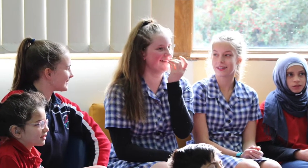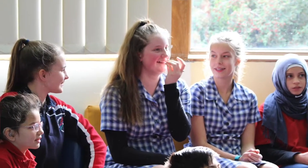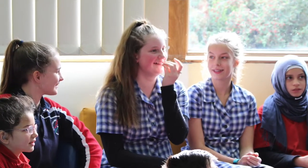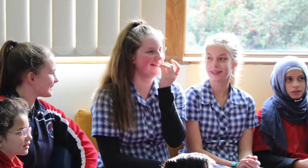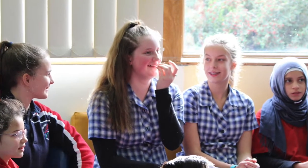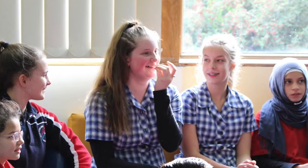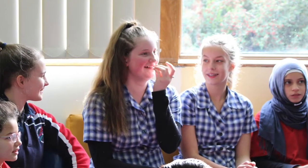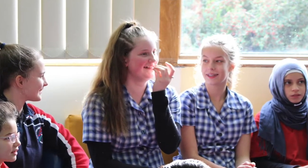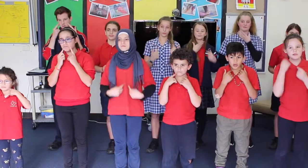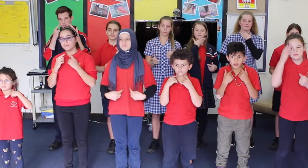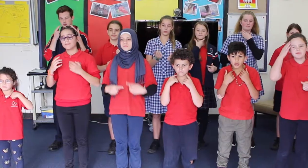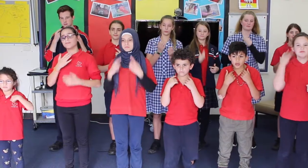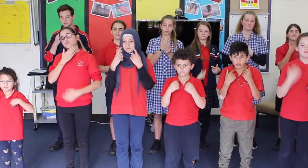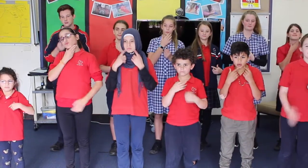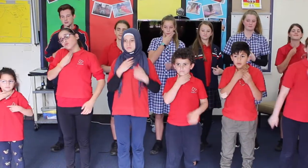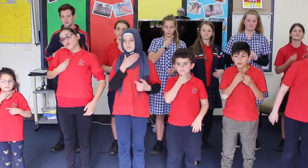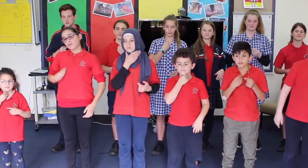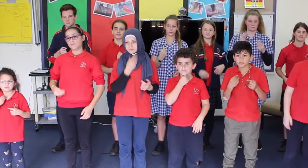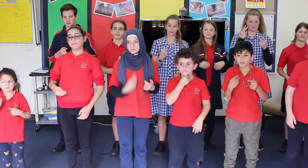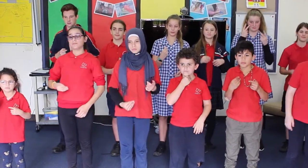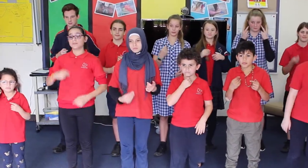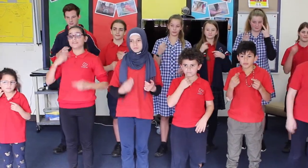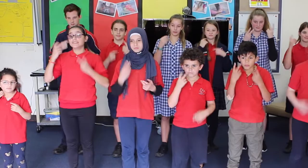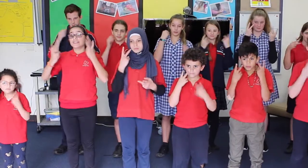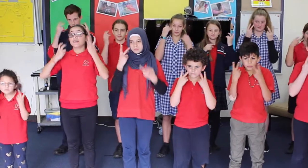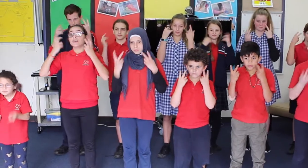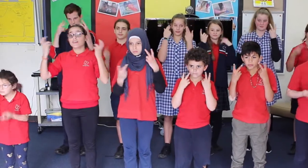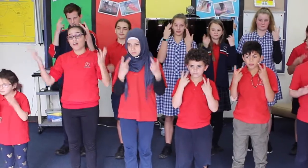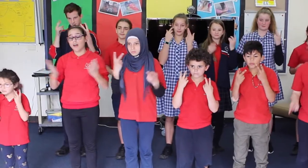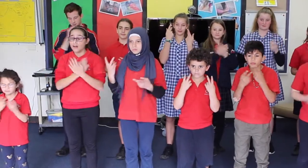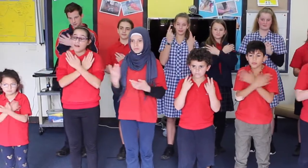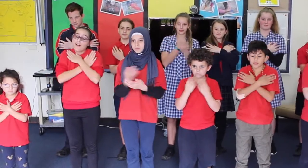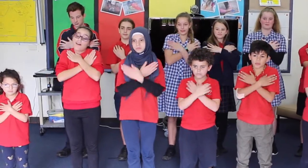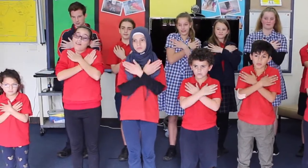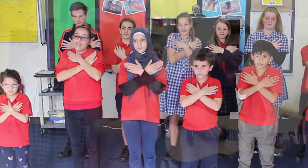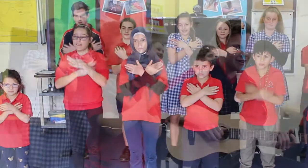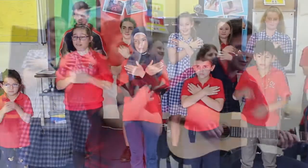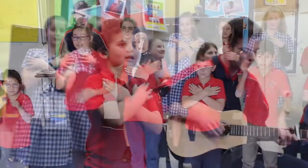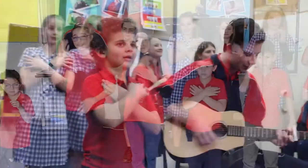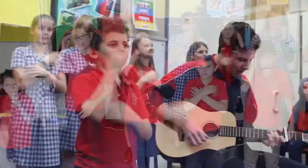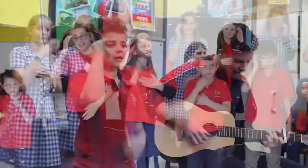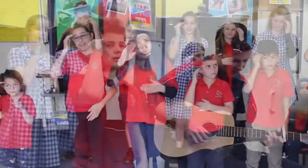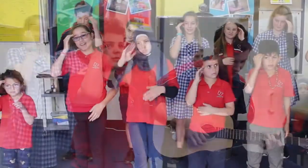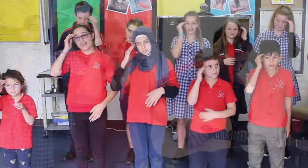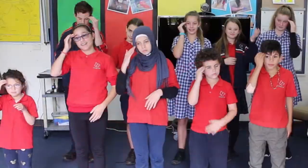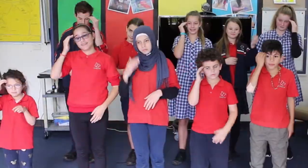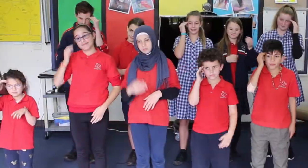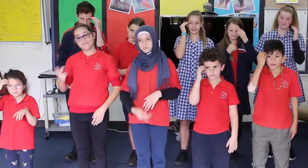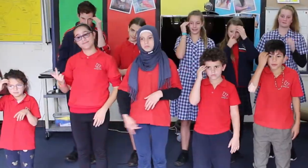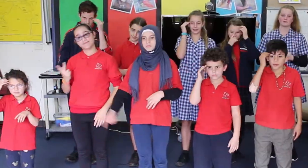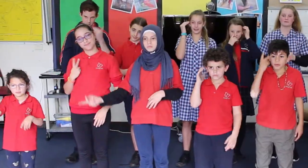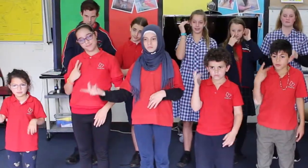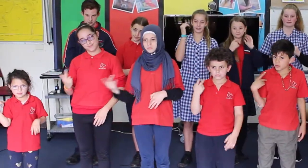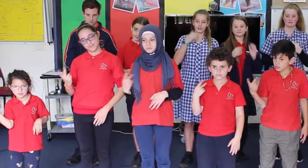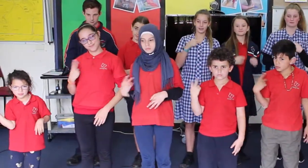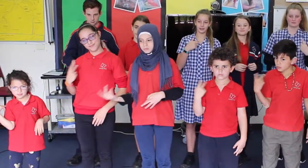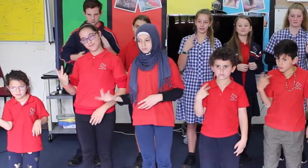I cry, I dream, I seek, I love, I try. Just like you.